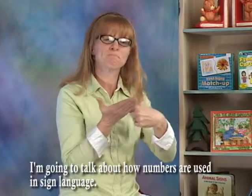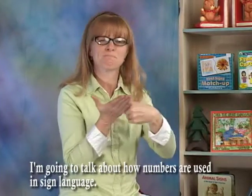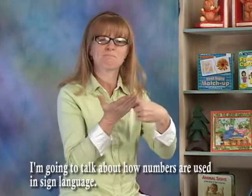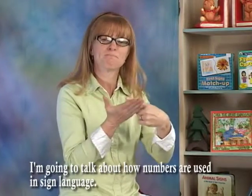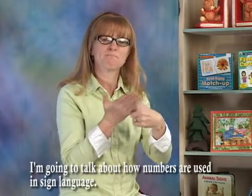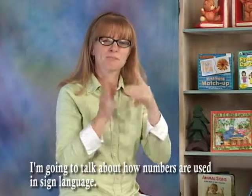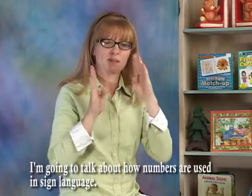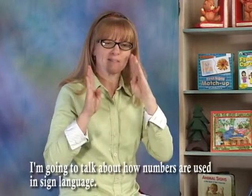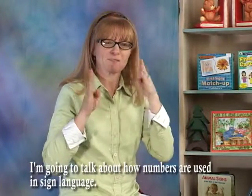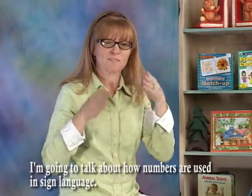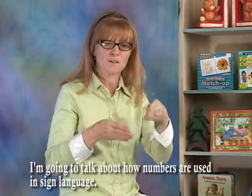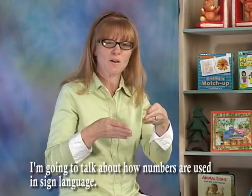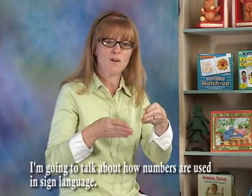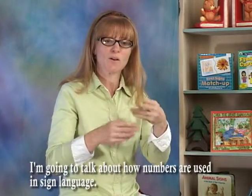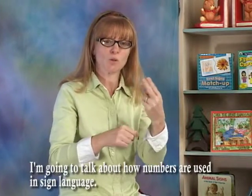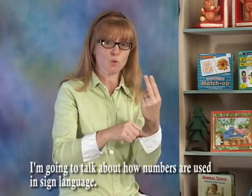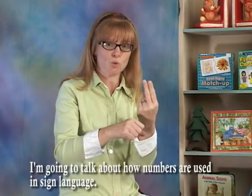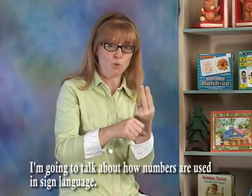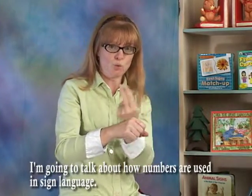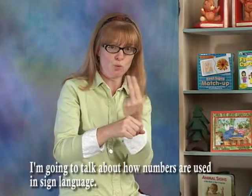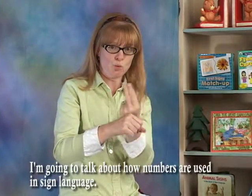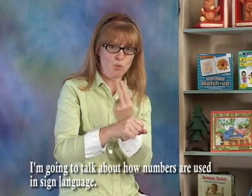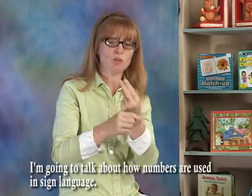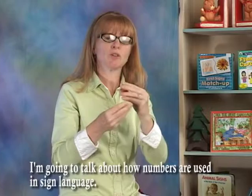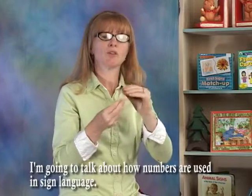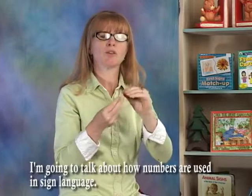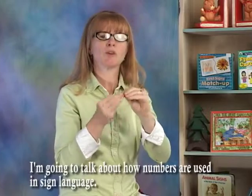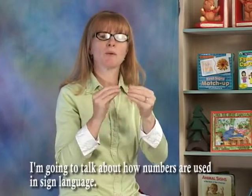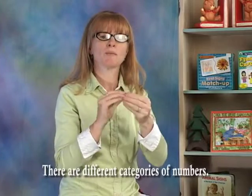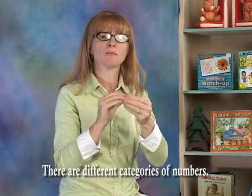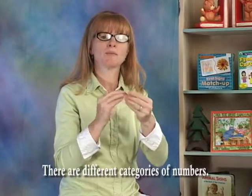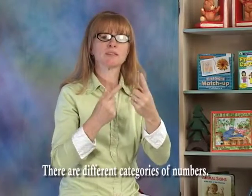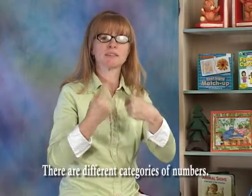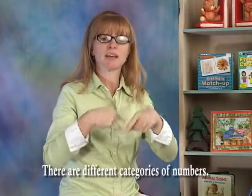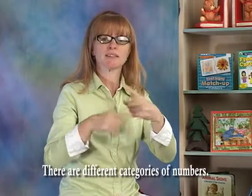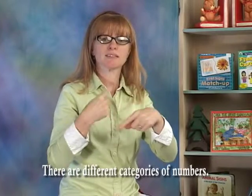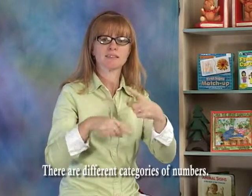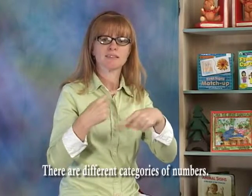I'm going to talk about how numbers are used in sign language.